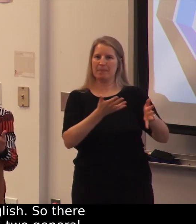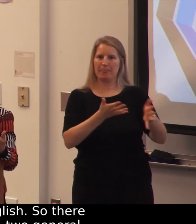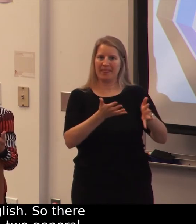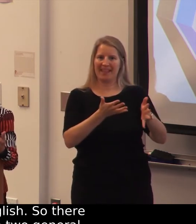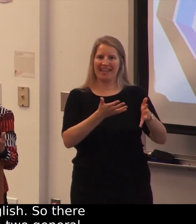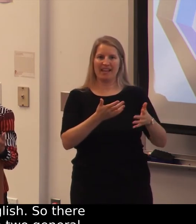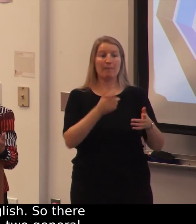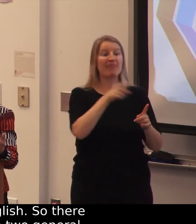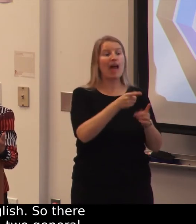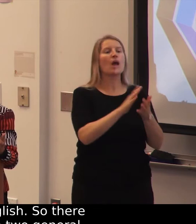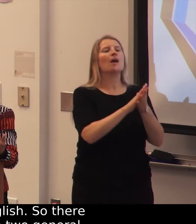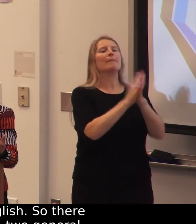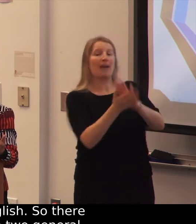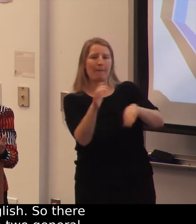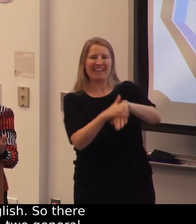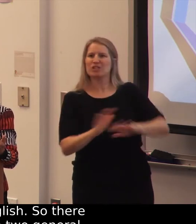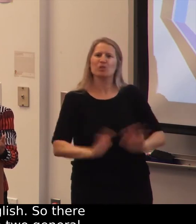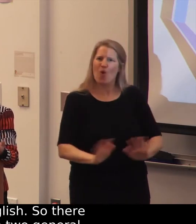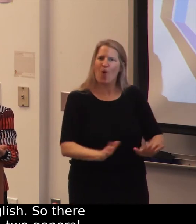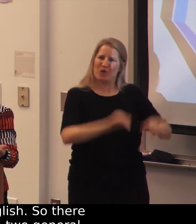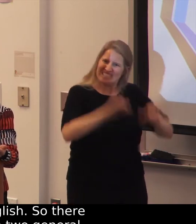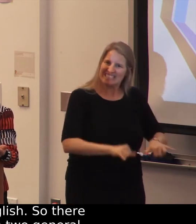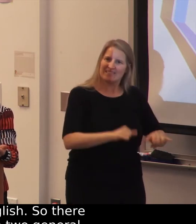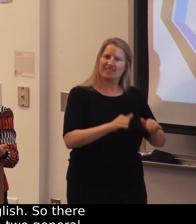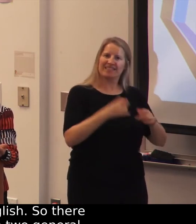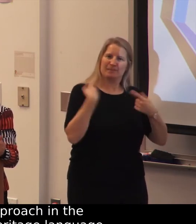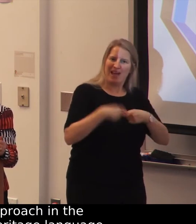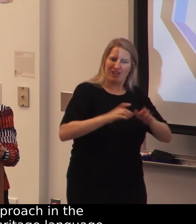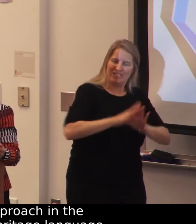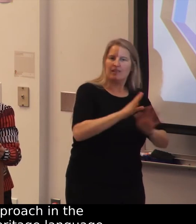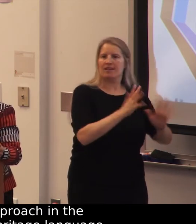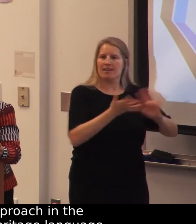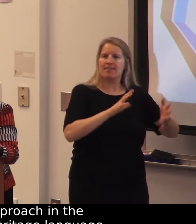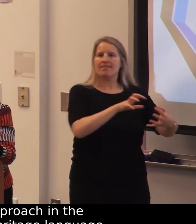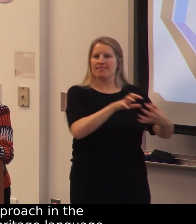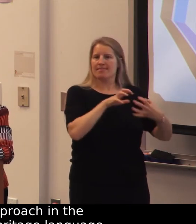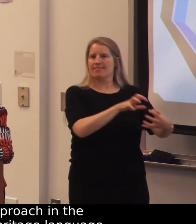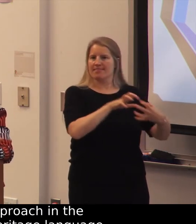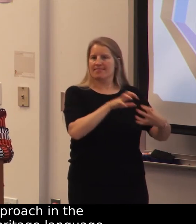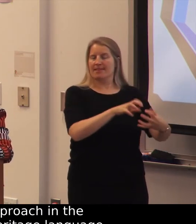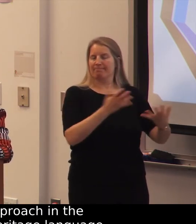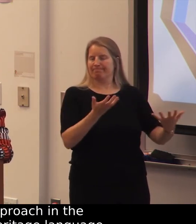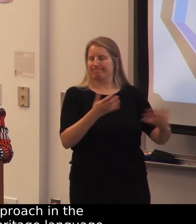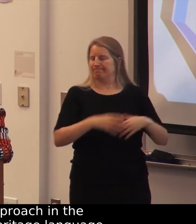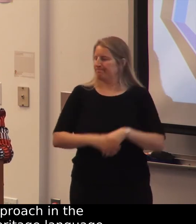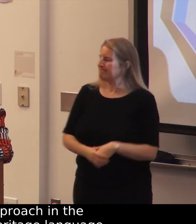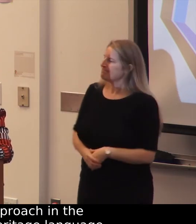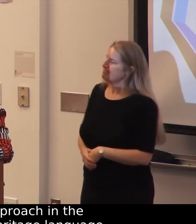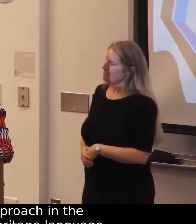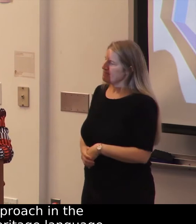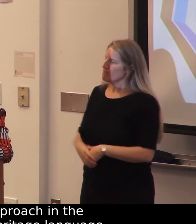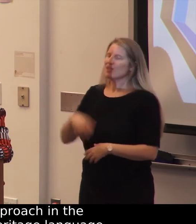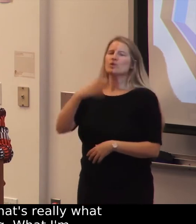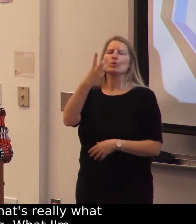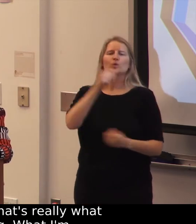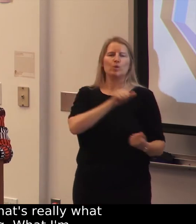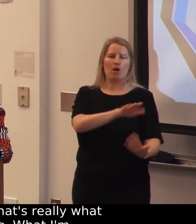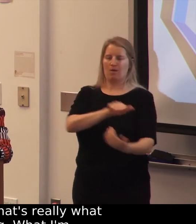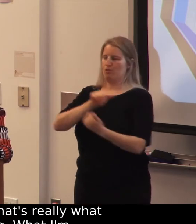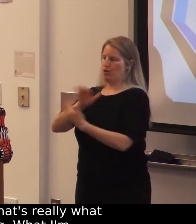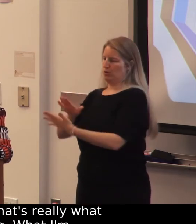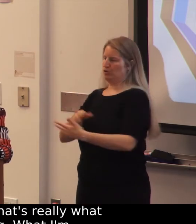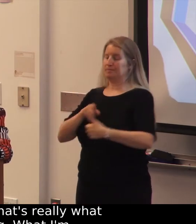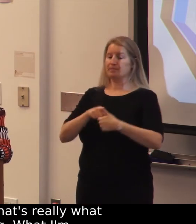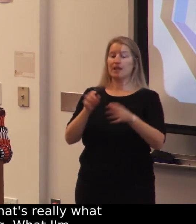vehicle toward English. So there have been two general approaches. Okay? And one general approach in the teaching of heritage languages is language as